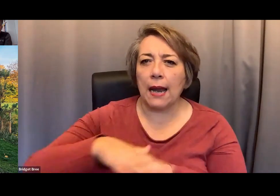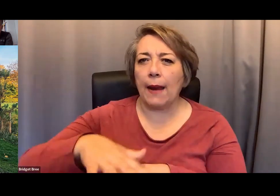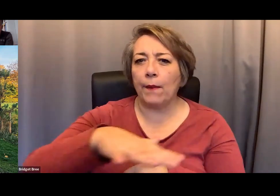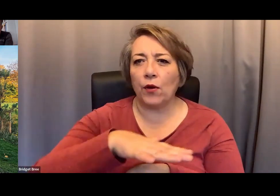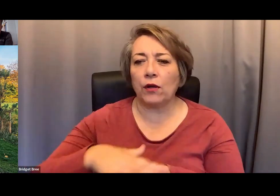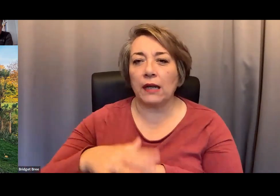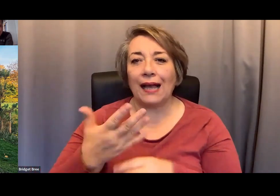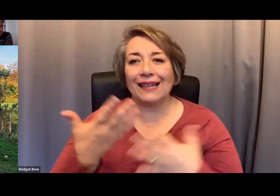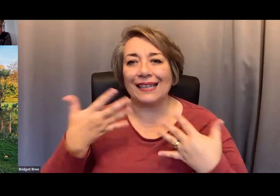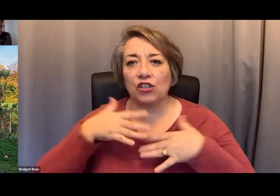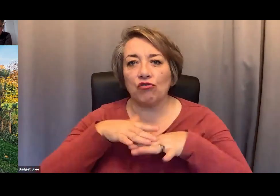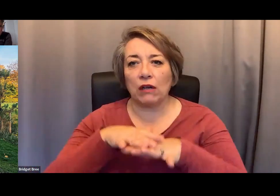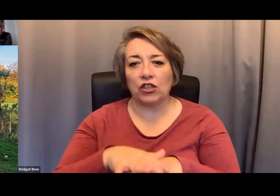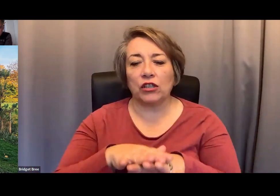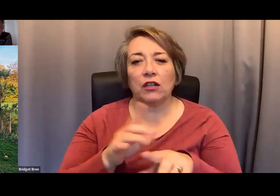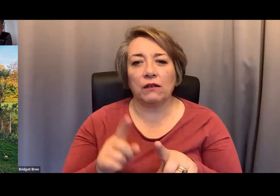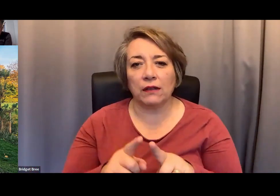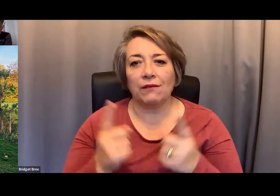integration of different